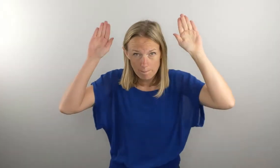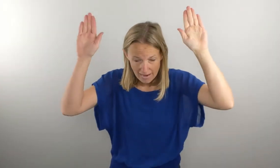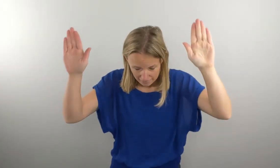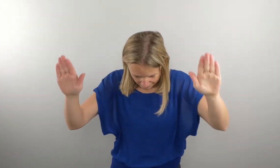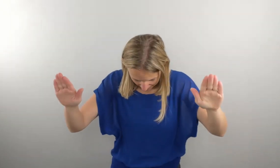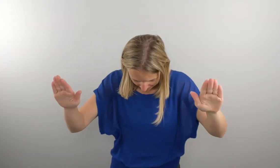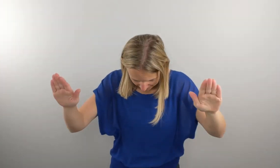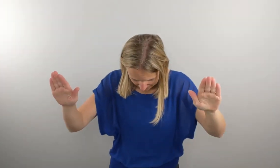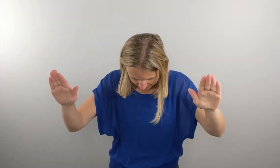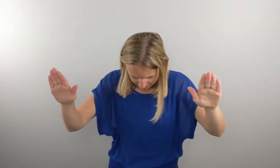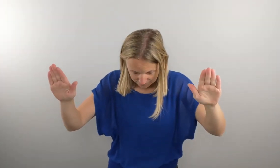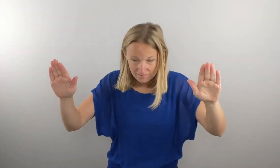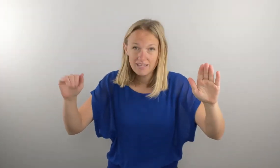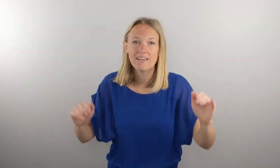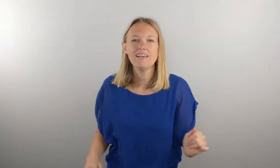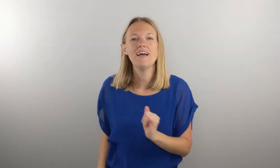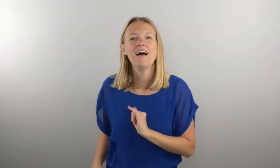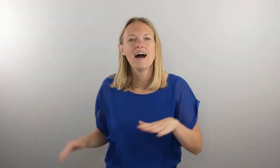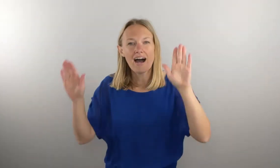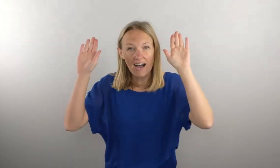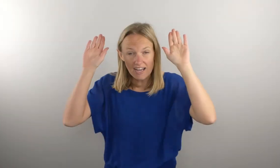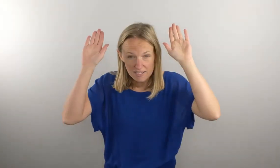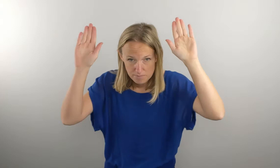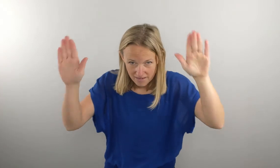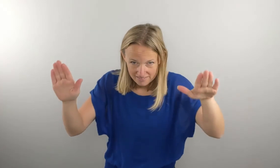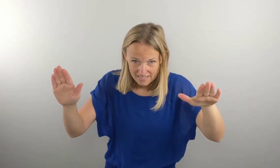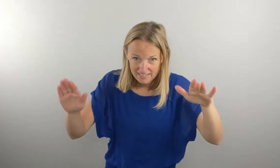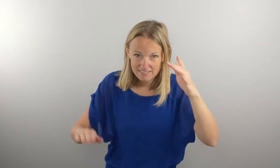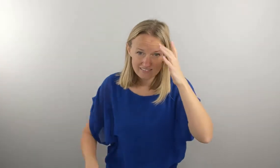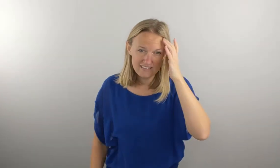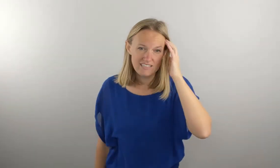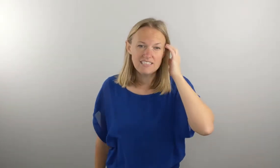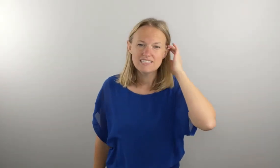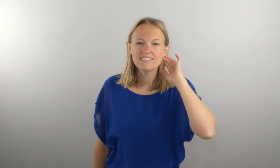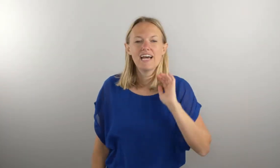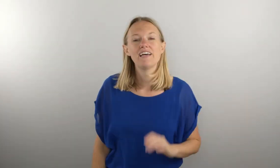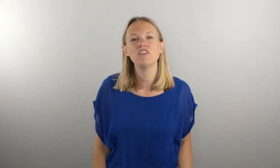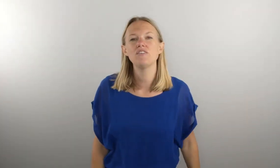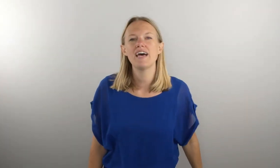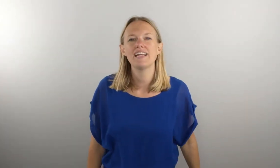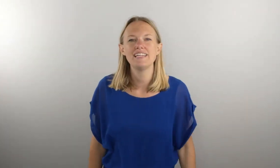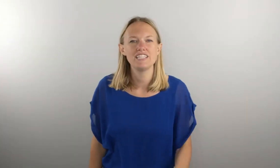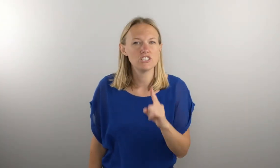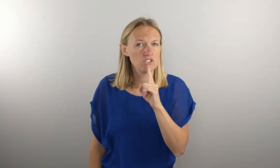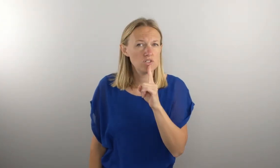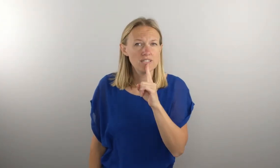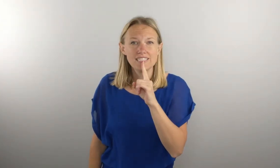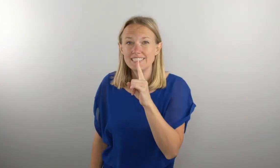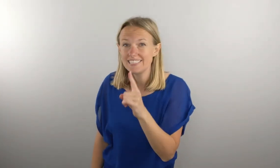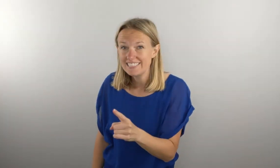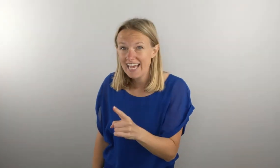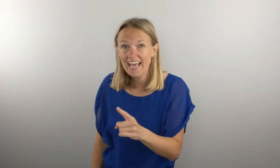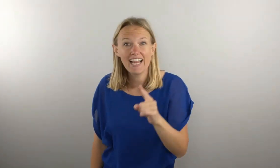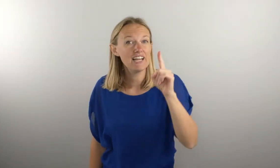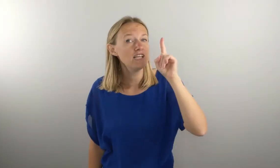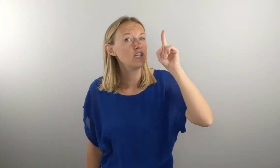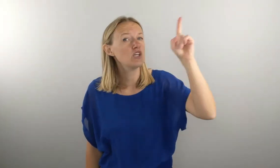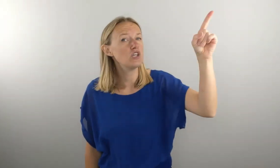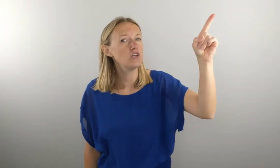bow down, okay? I bow down to tell you that I need you, to tell